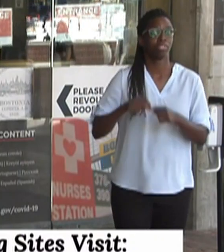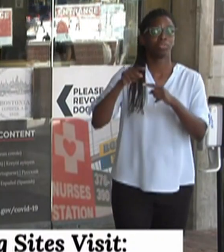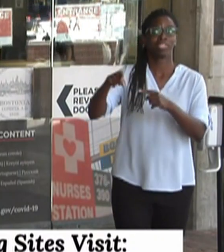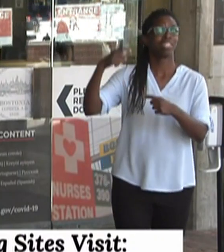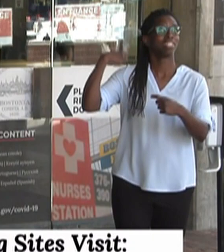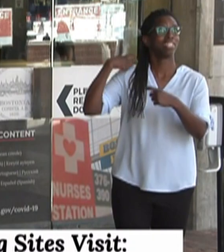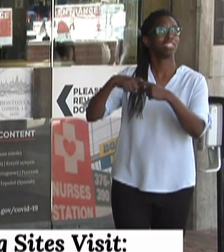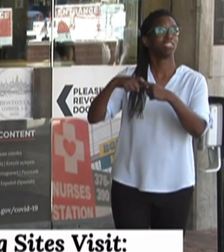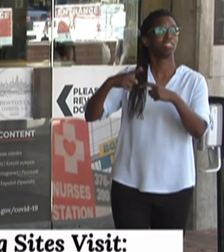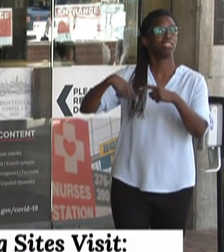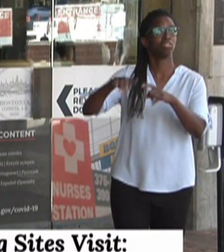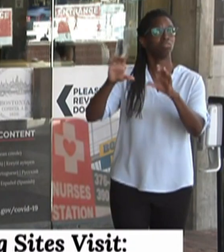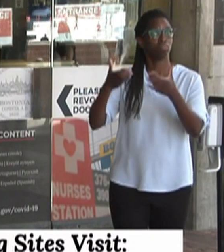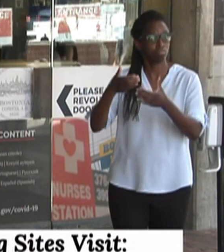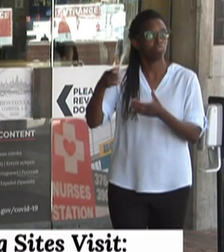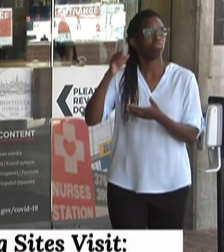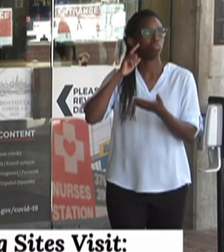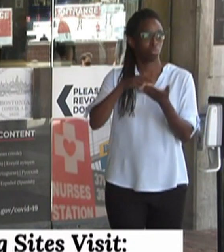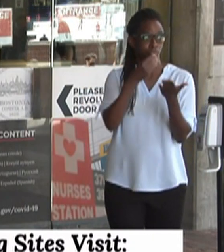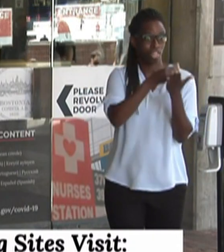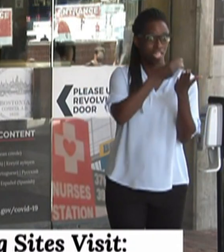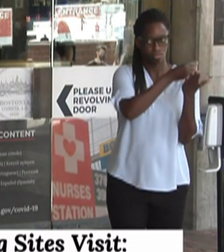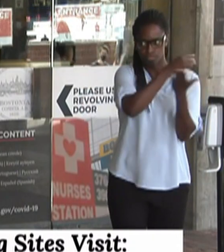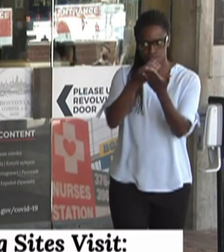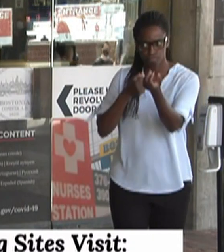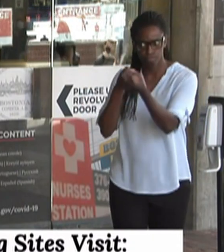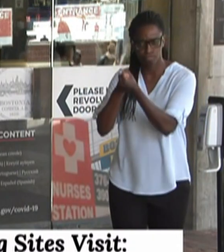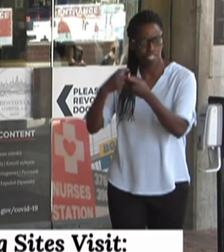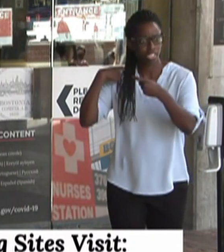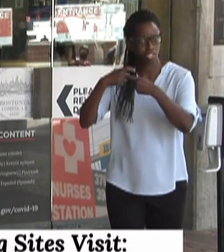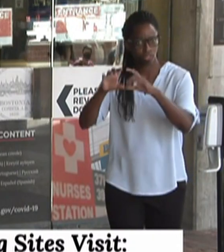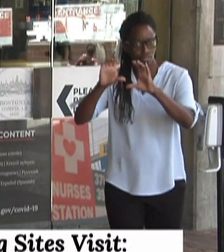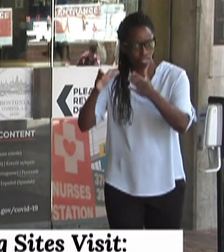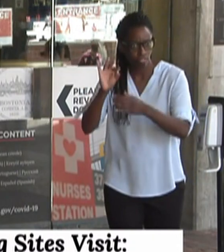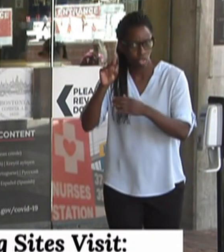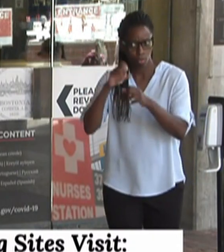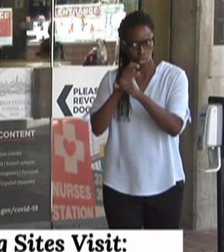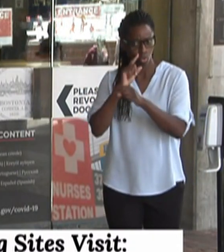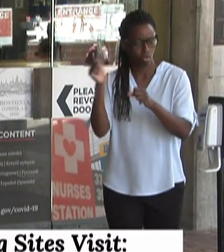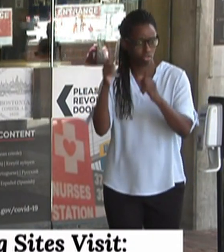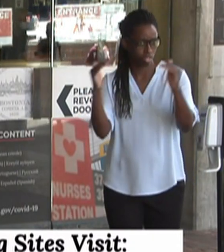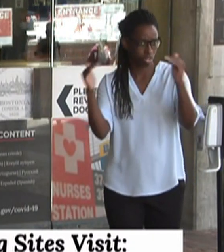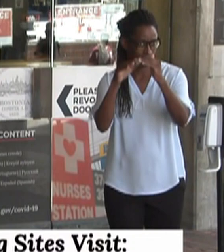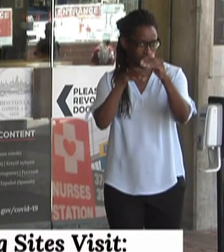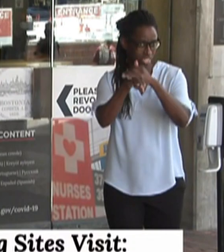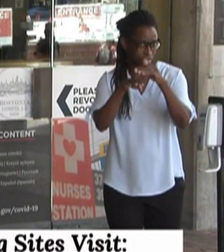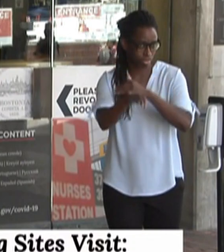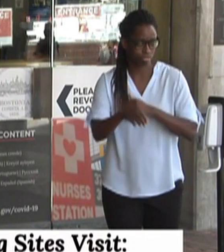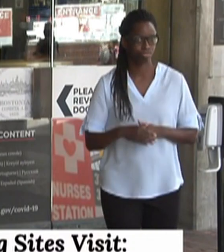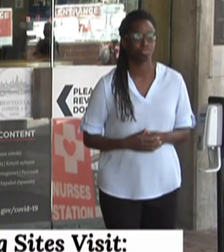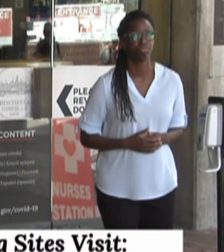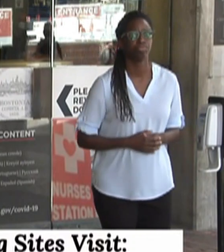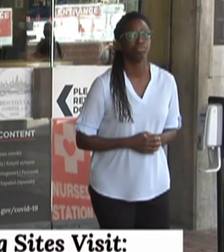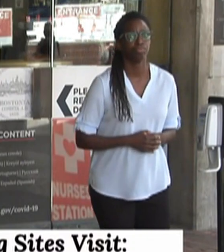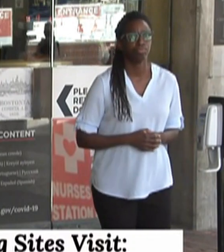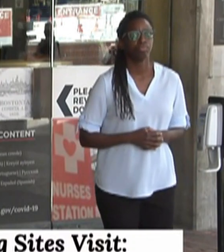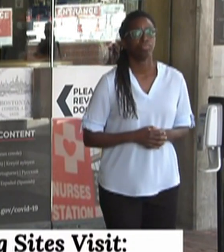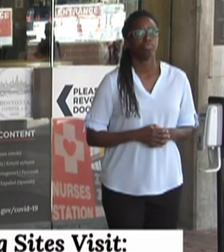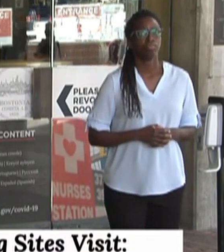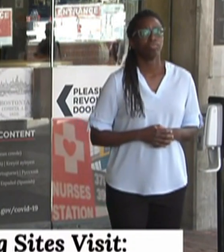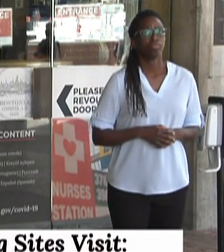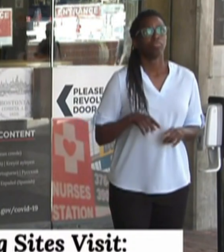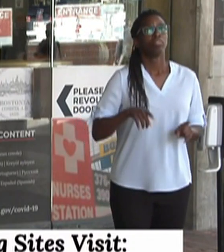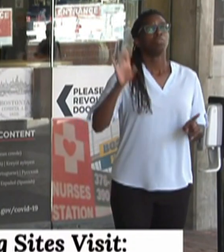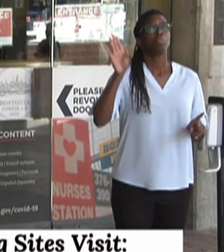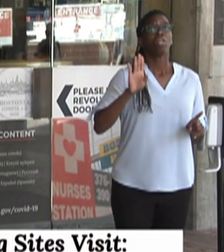together to bring COVID numbers down all across our city, and last week, every neighborhood except one tested below 3.5% positive